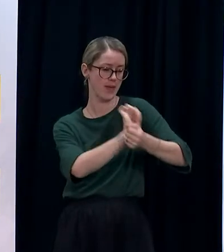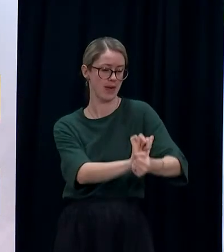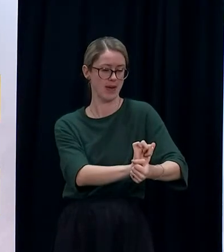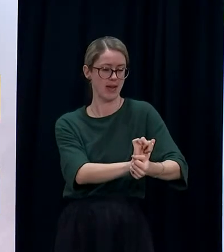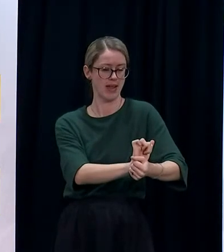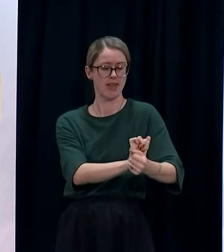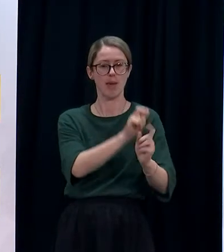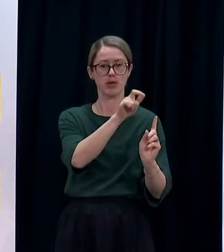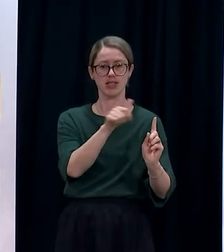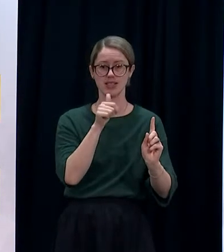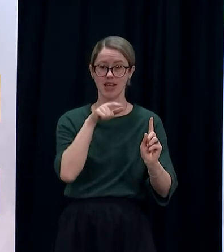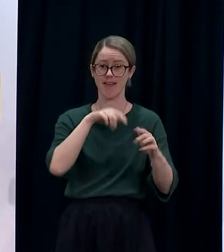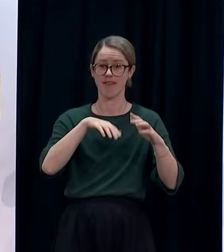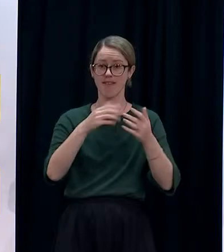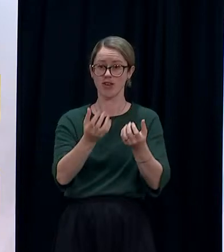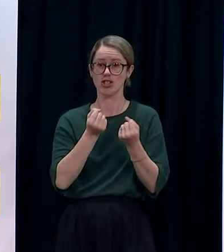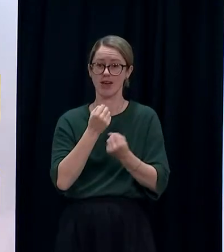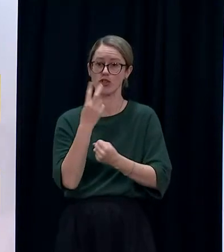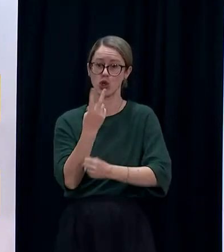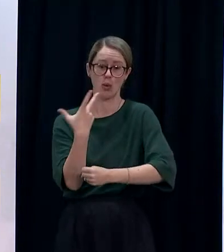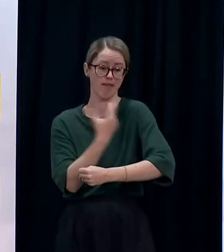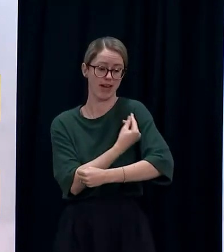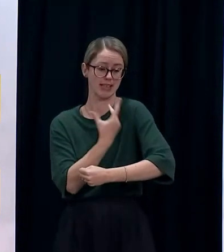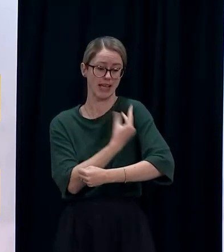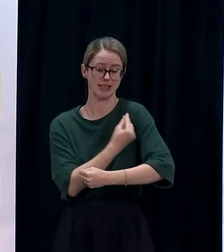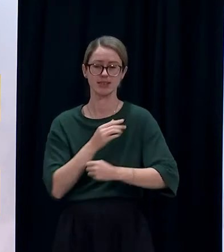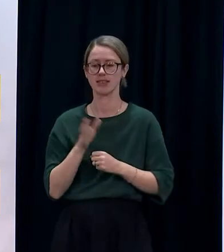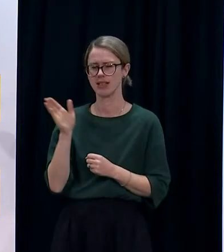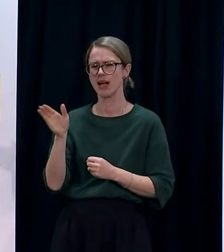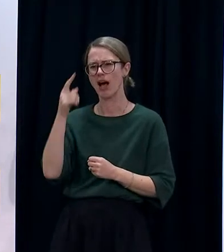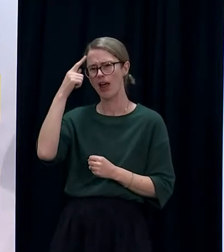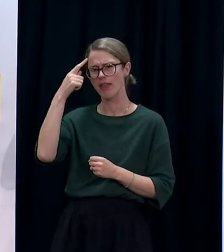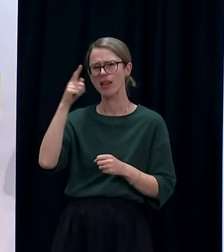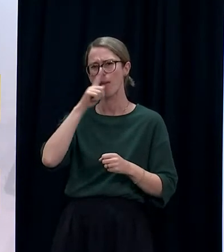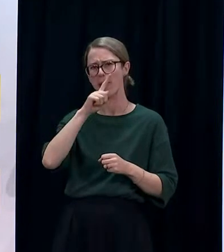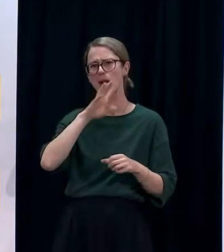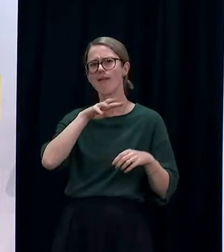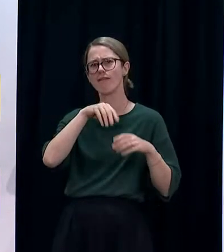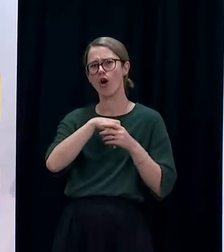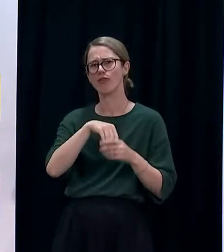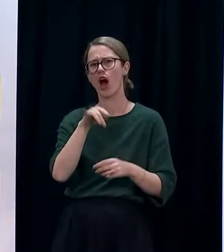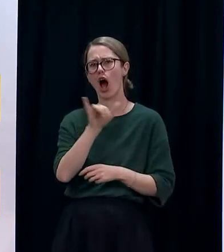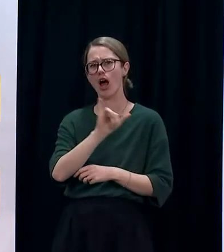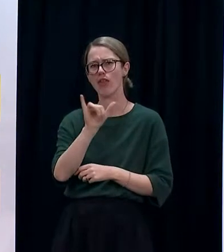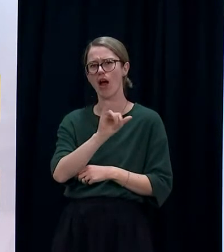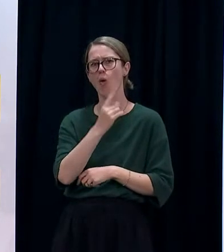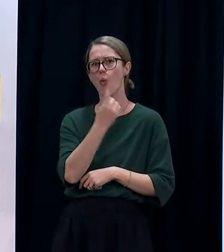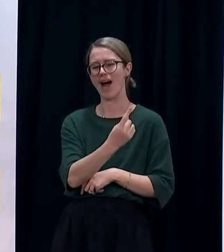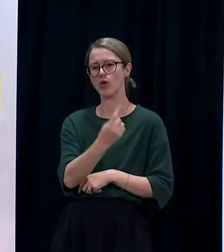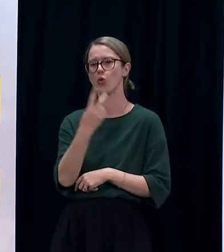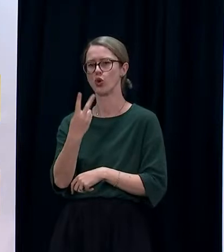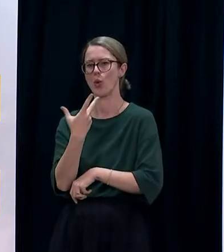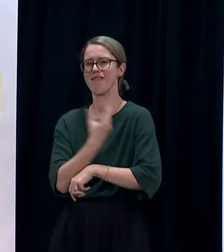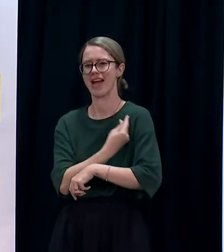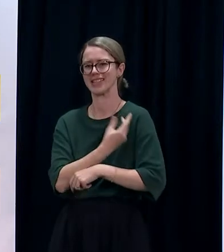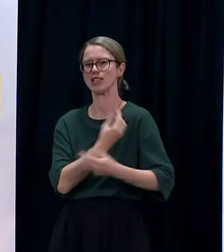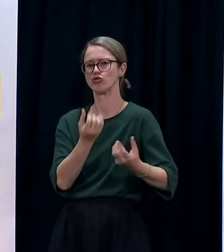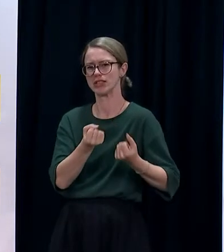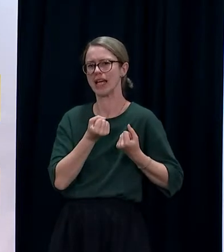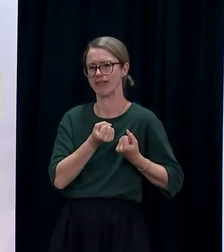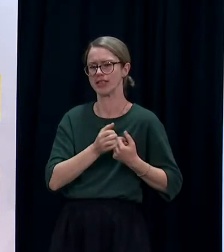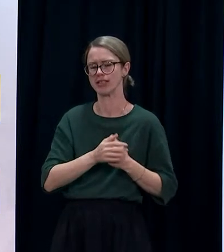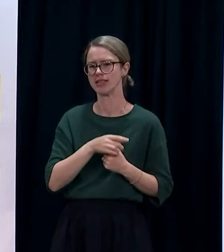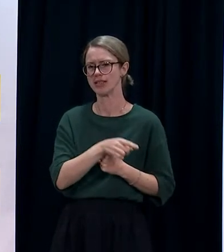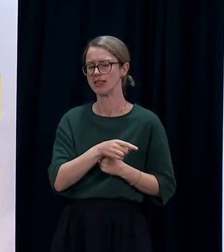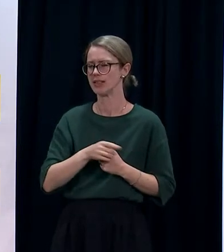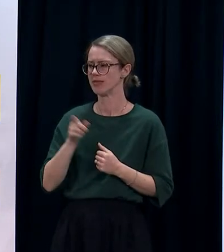vaccinated? As far as I'm aware, those most closely involved were either fully or partially vaccinated. And